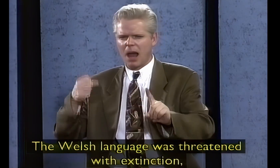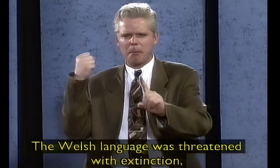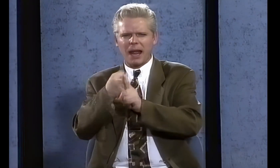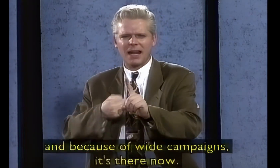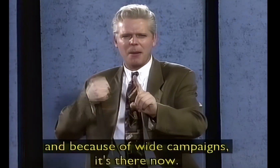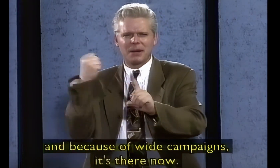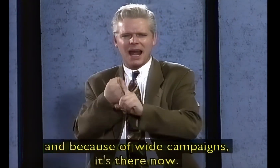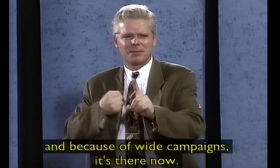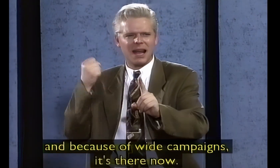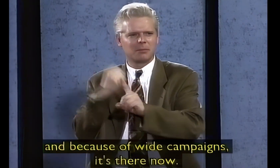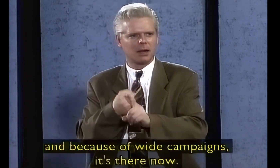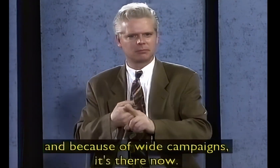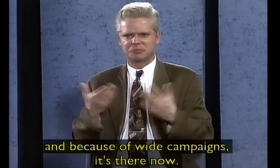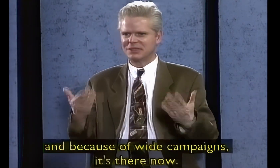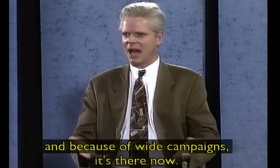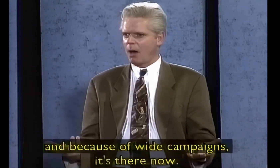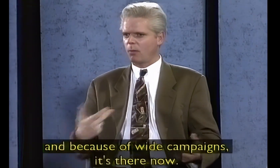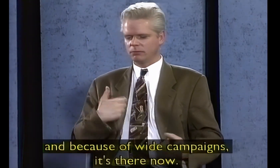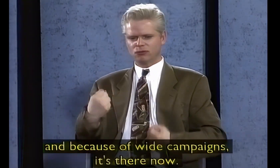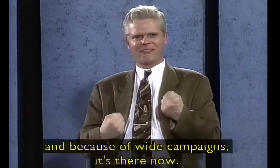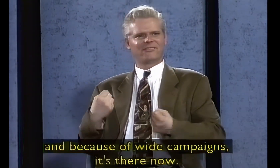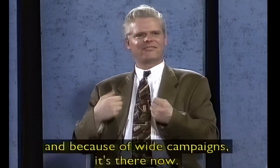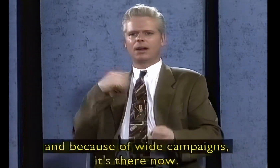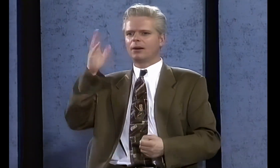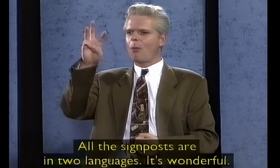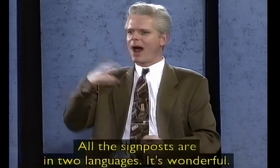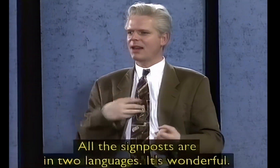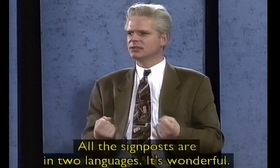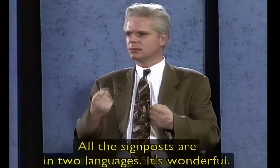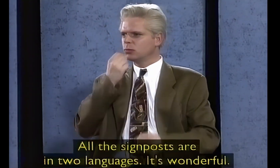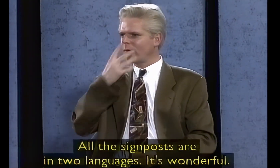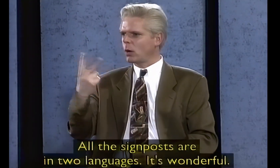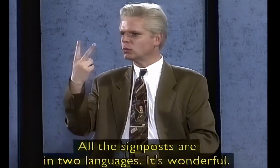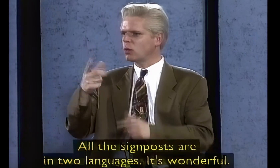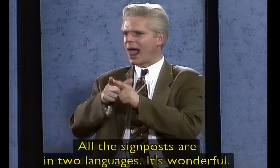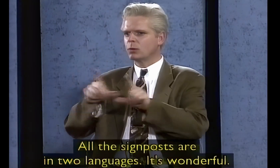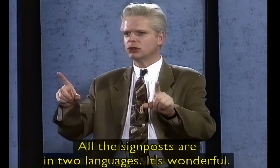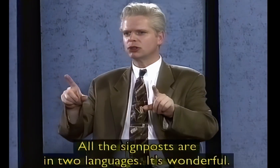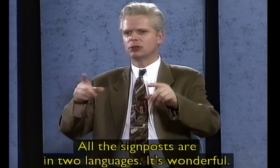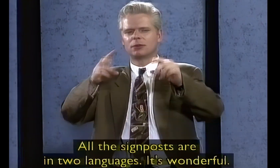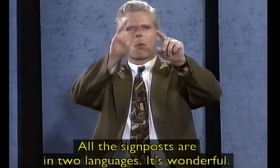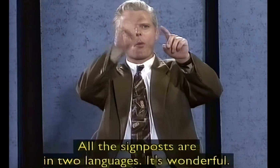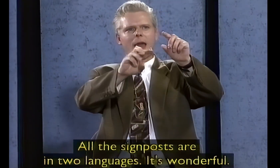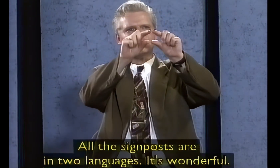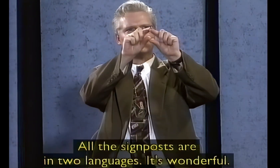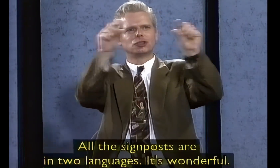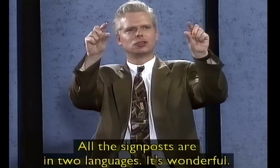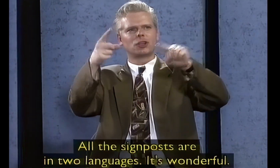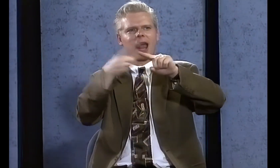with extinction, and because of wide campaigns, it's there now. As I'm driving in my car, you see all the signposts in